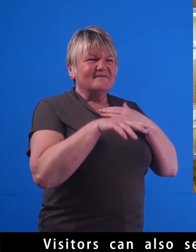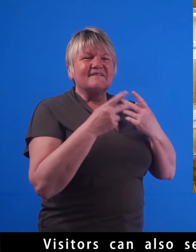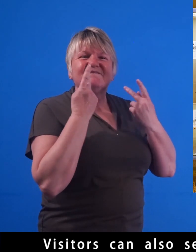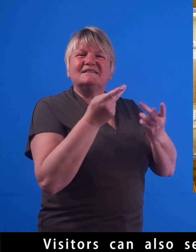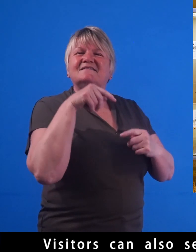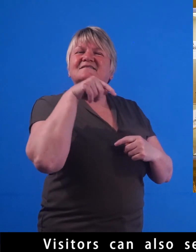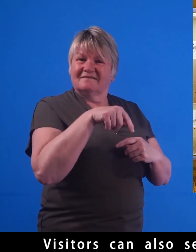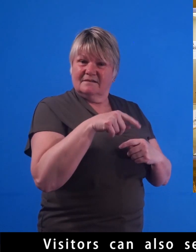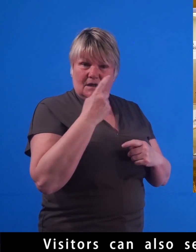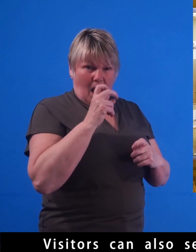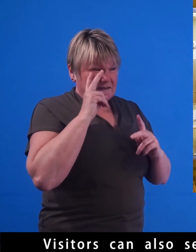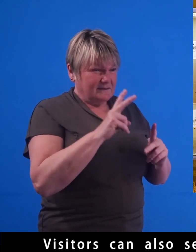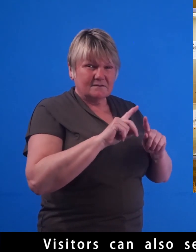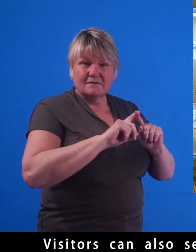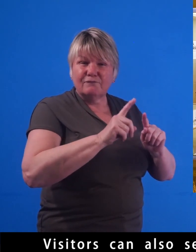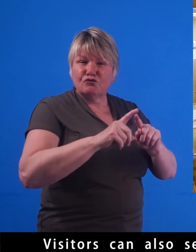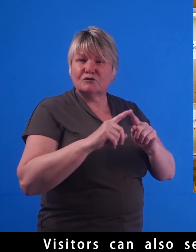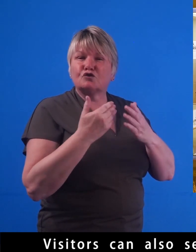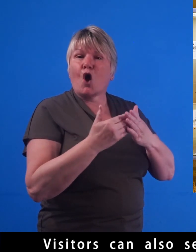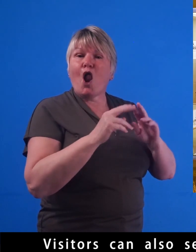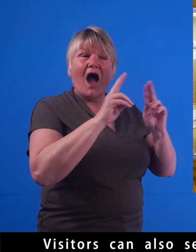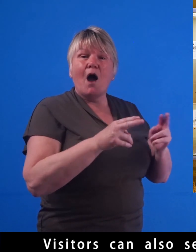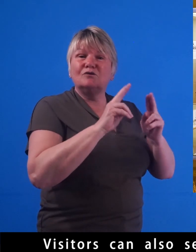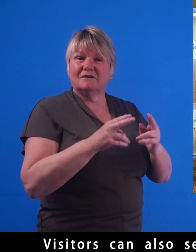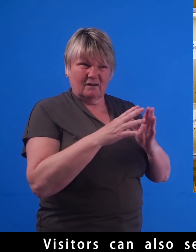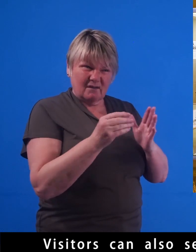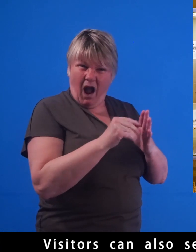Visitors can also see examples of dolls' houses.